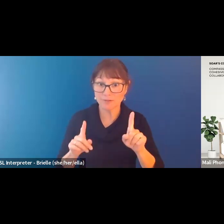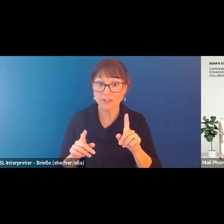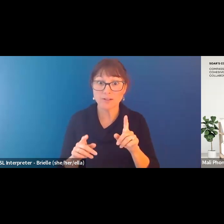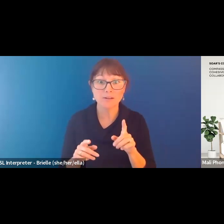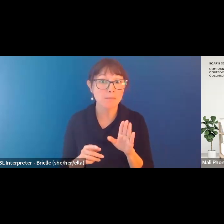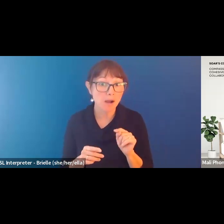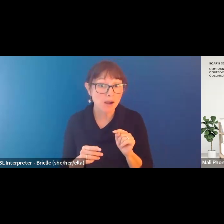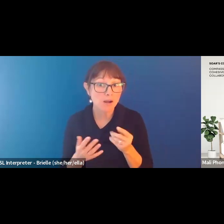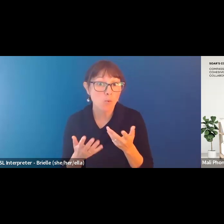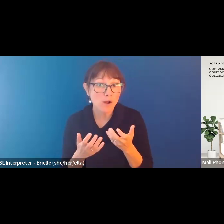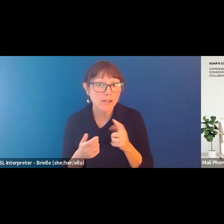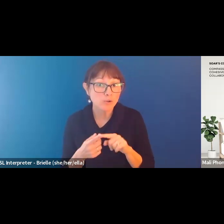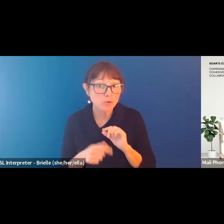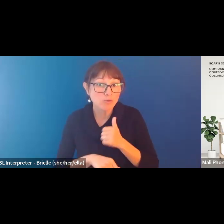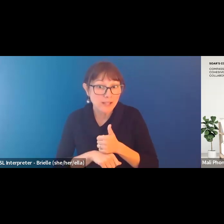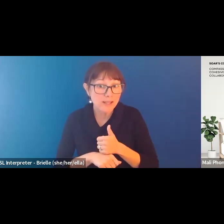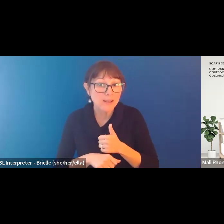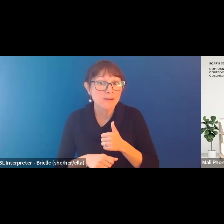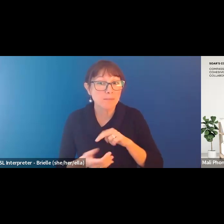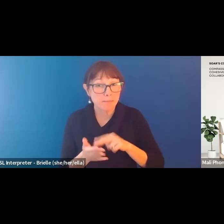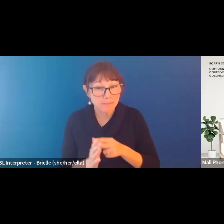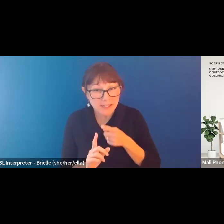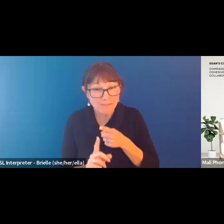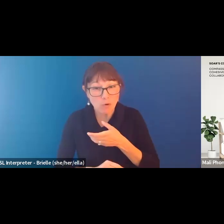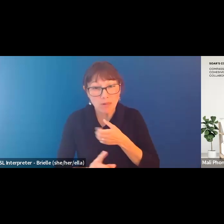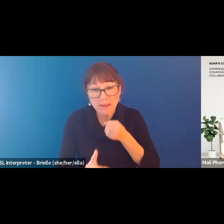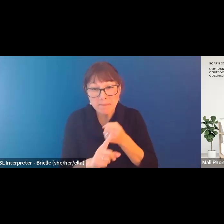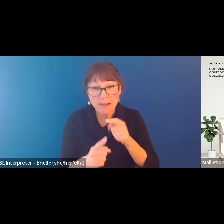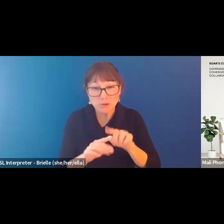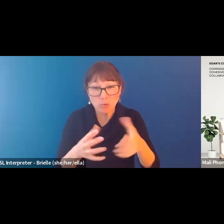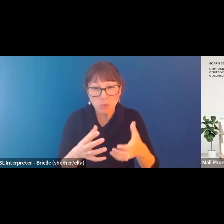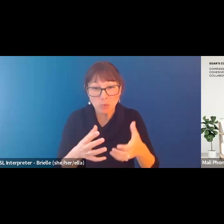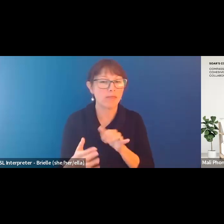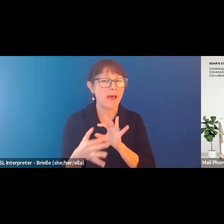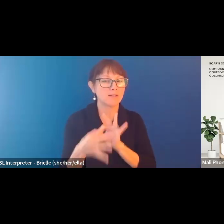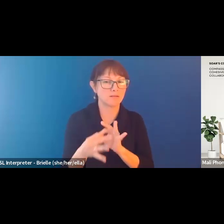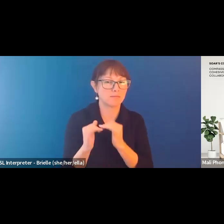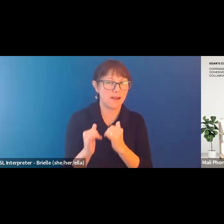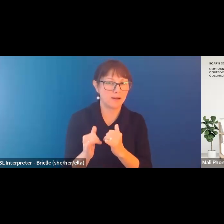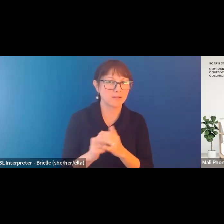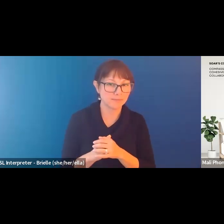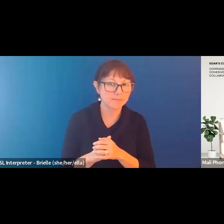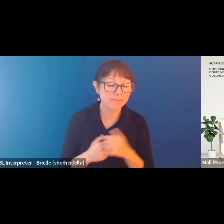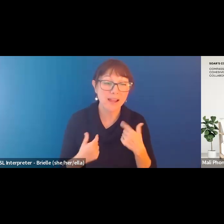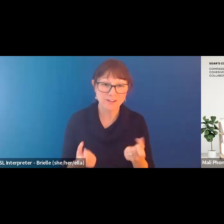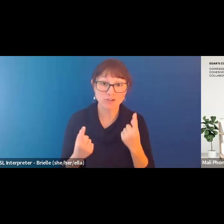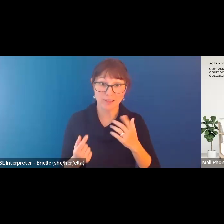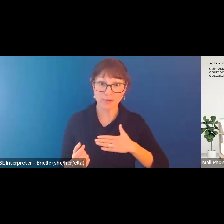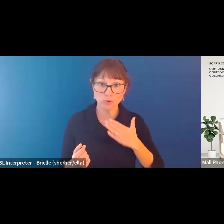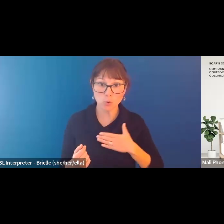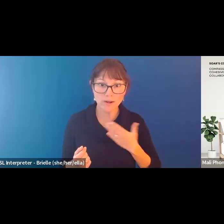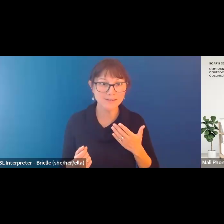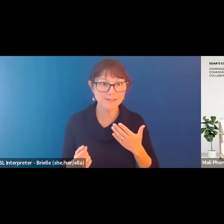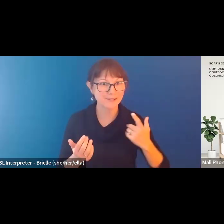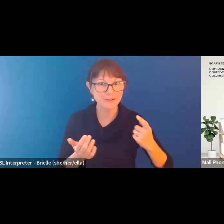create meaningful impact in the world connects us. I do understand the joys, the